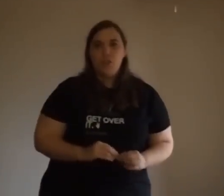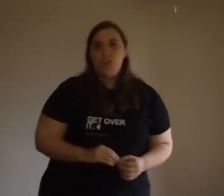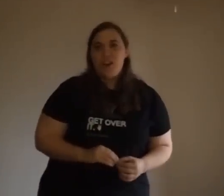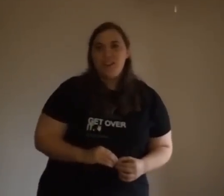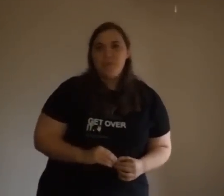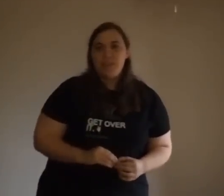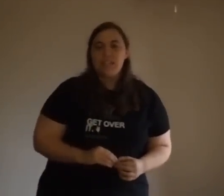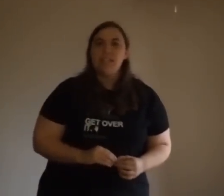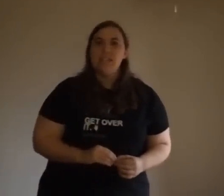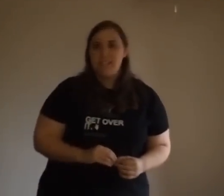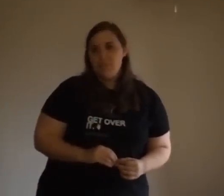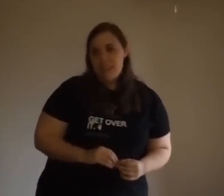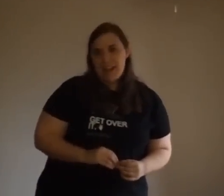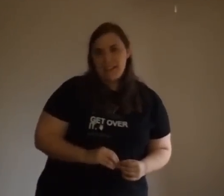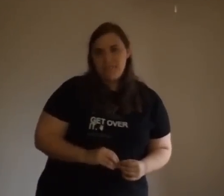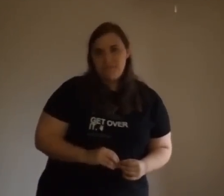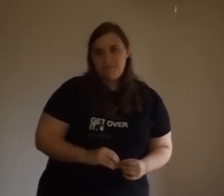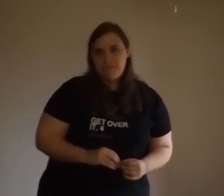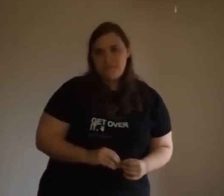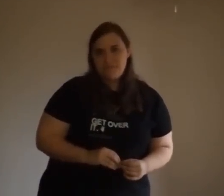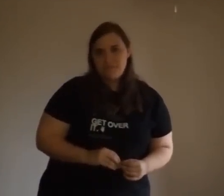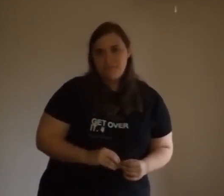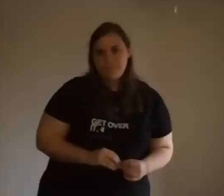Your argument is invalid.